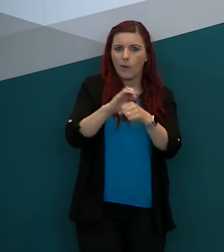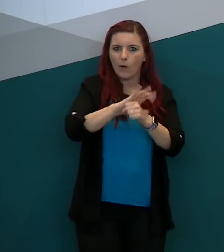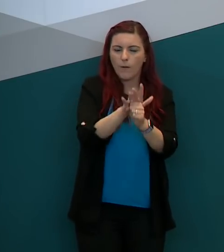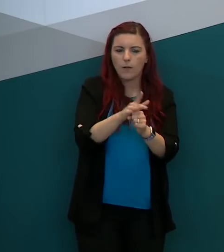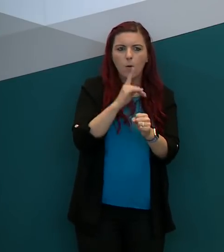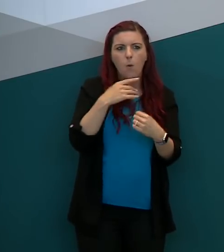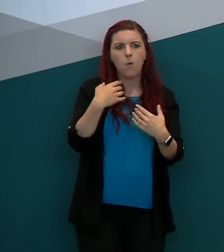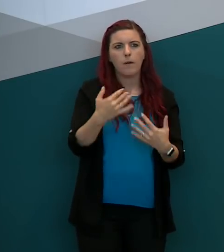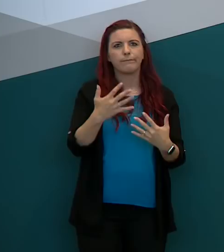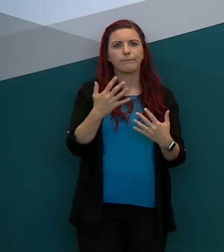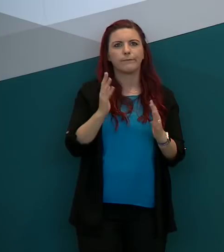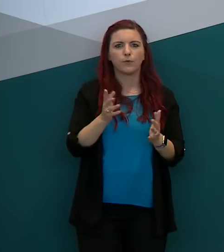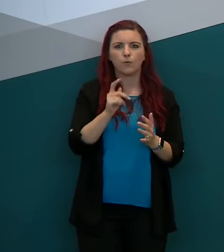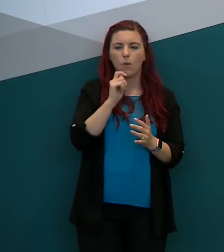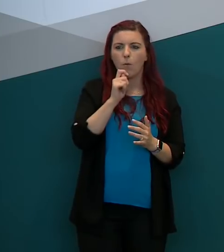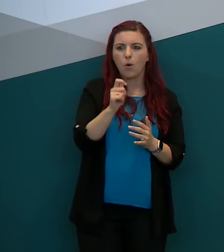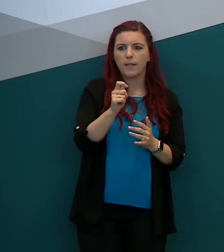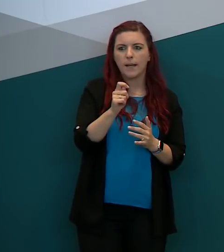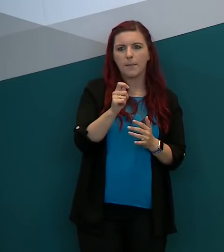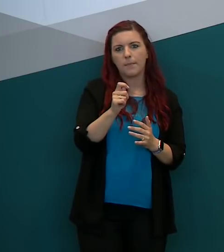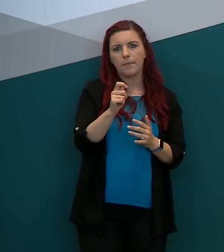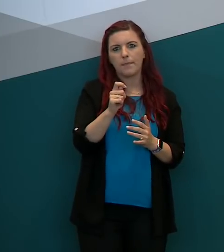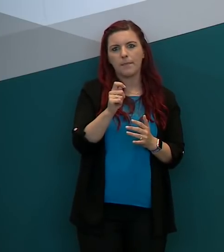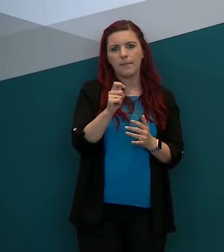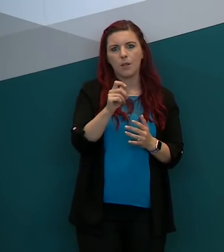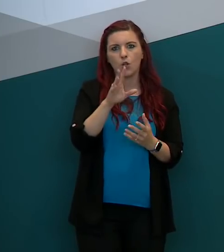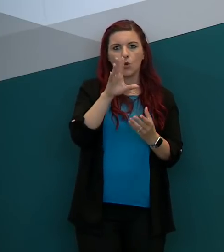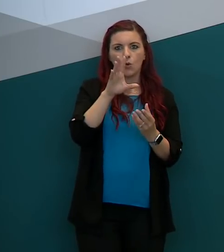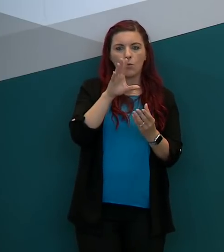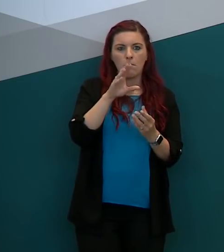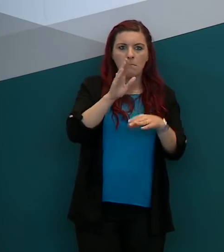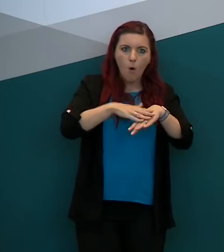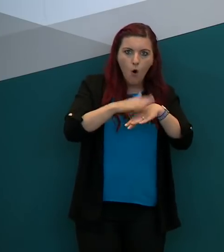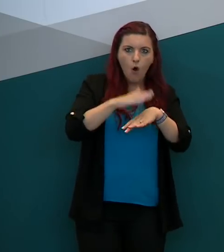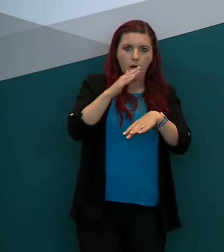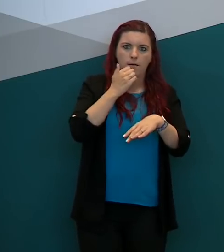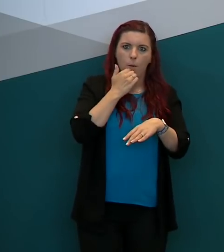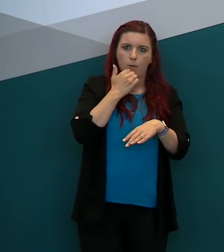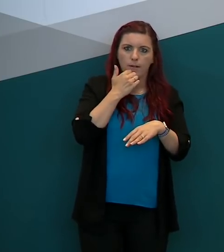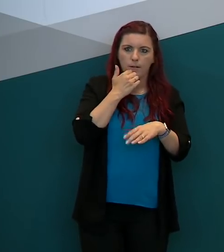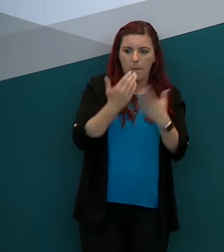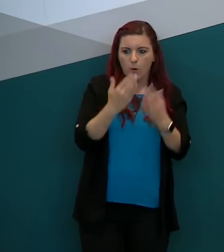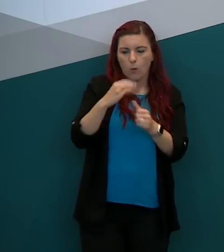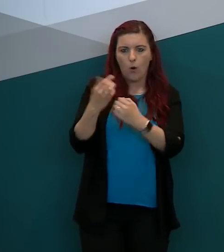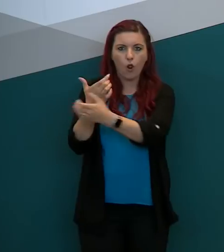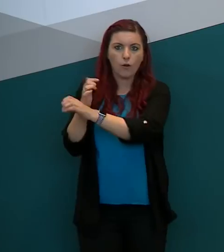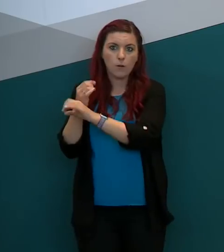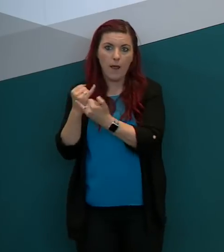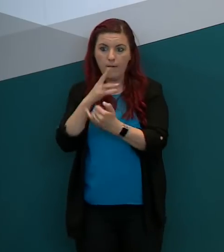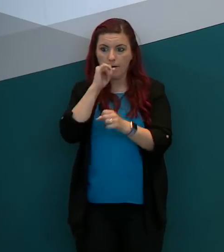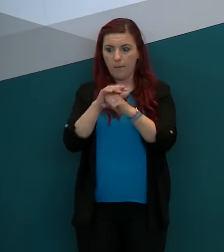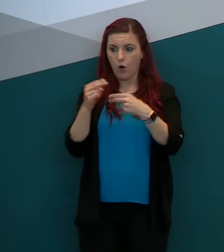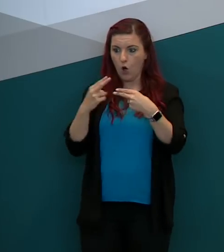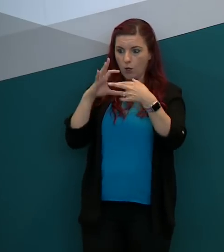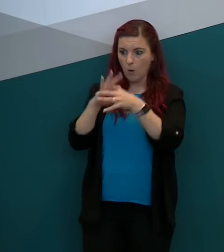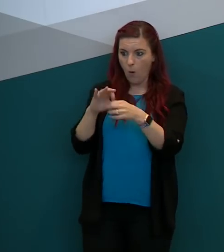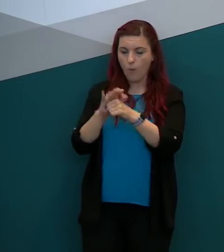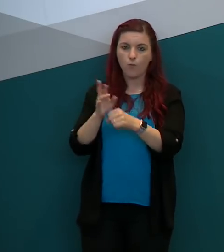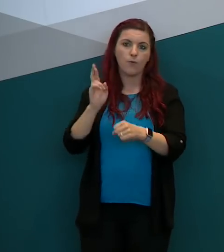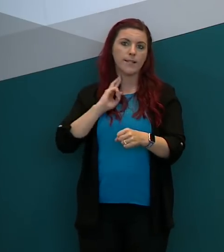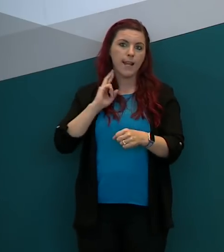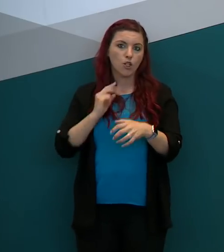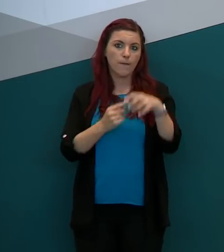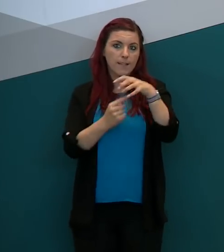rate. When I say rate, I mean we've been reporting more categories, if you like. We've been reporting from nursing homes and residential facilities, which